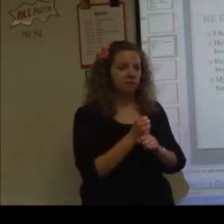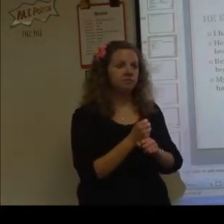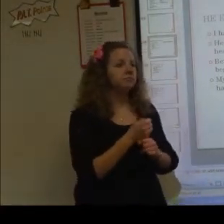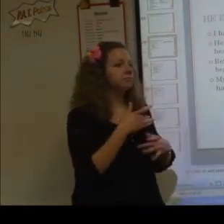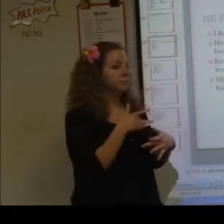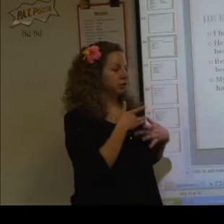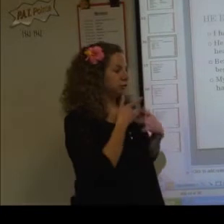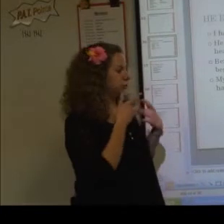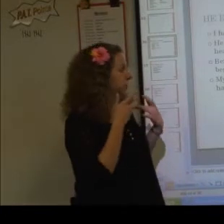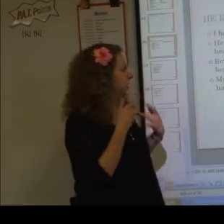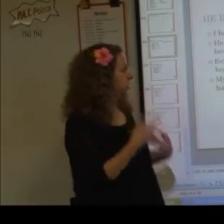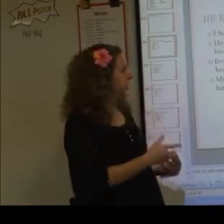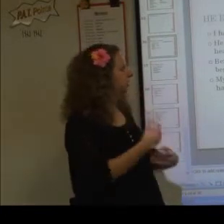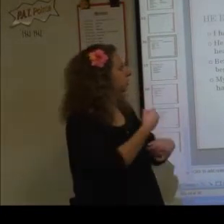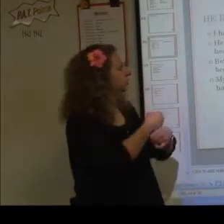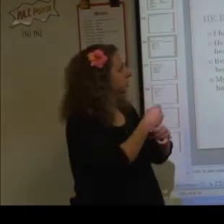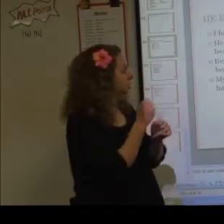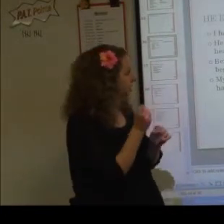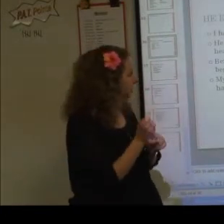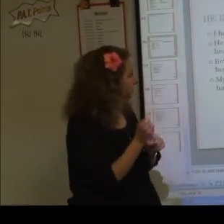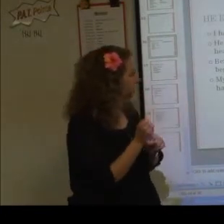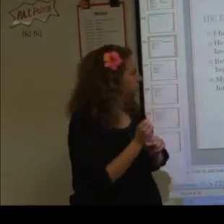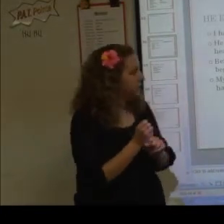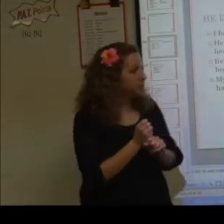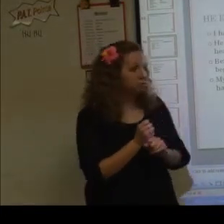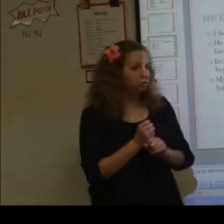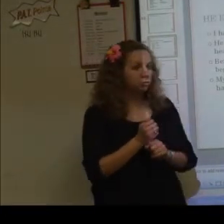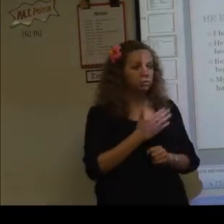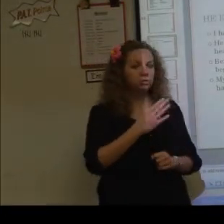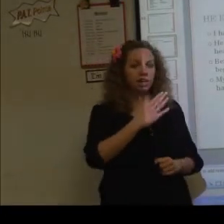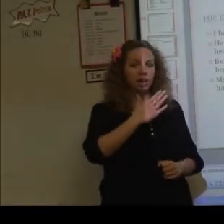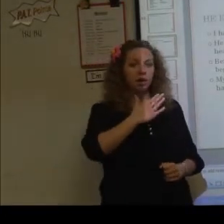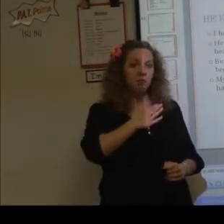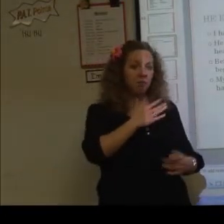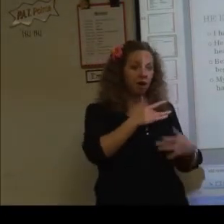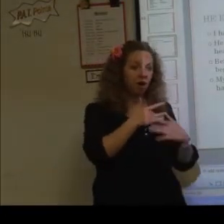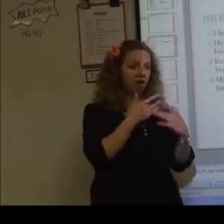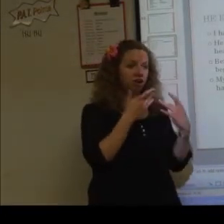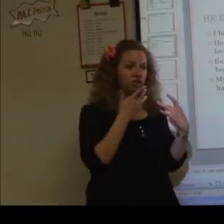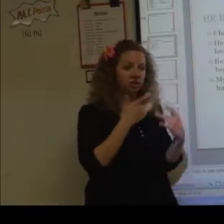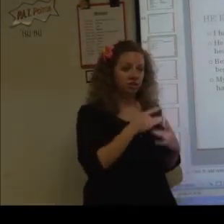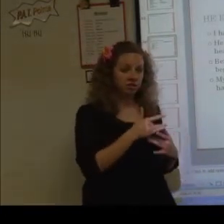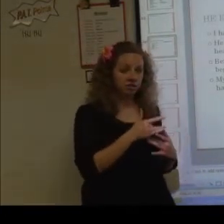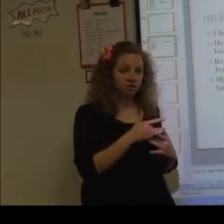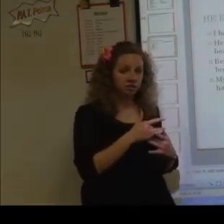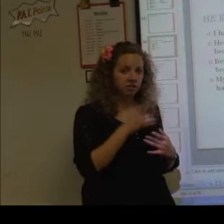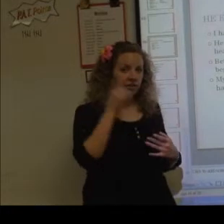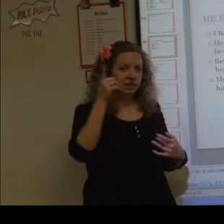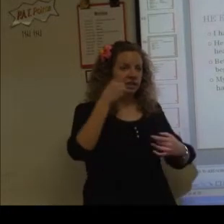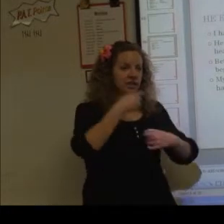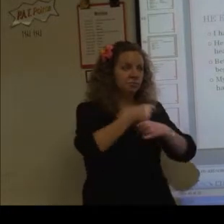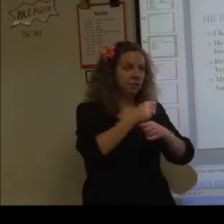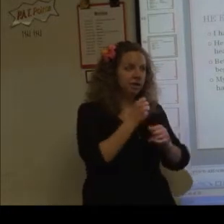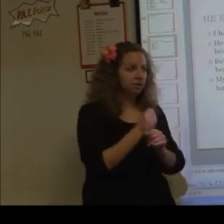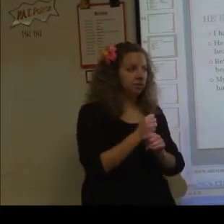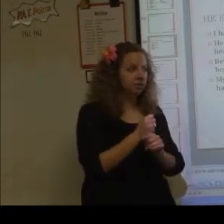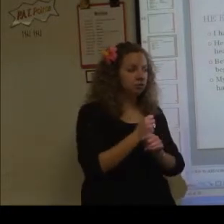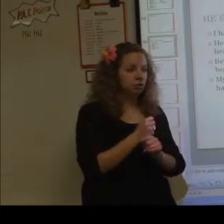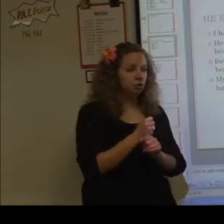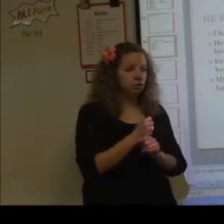Okay, so my heart He made. So would you say my heart He made, or